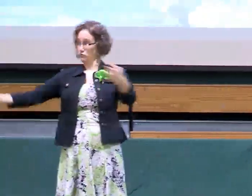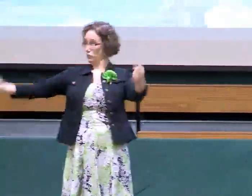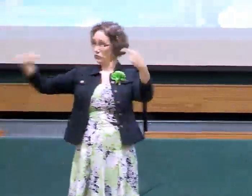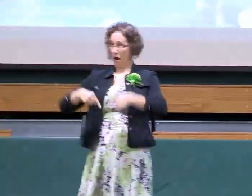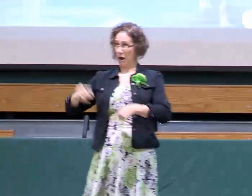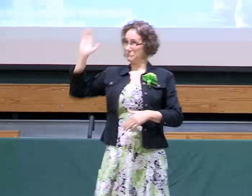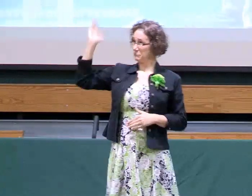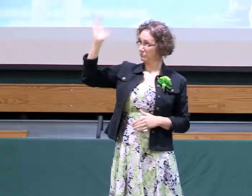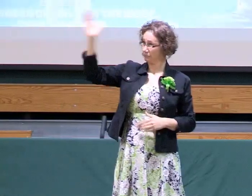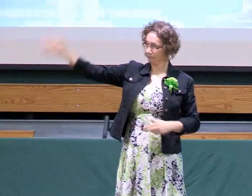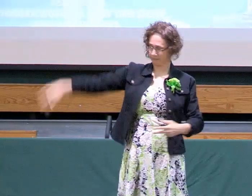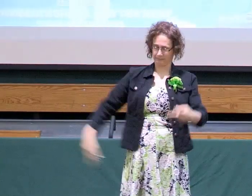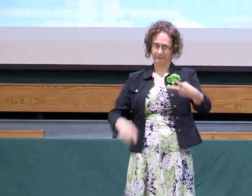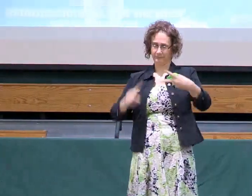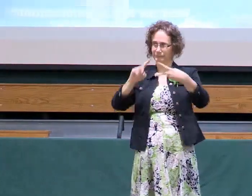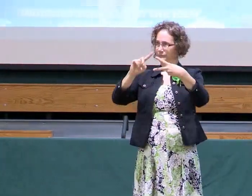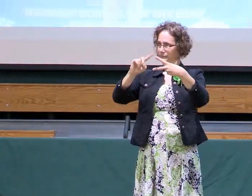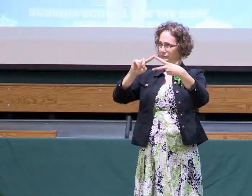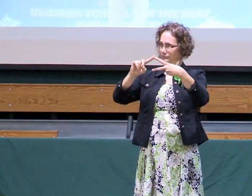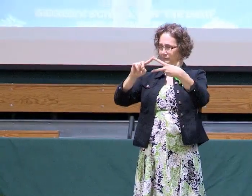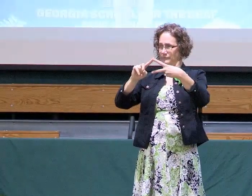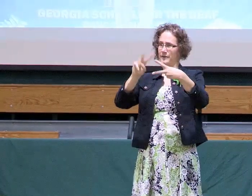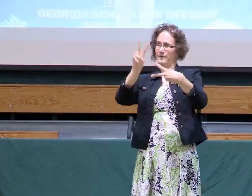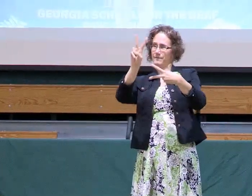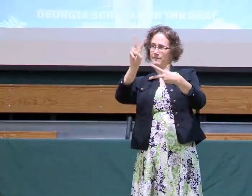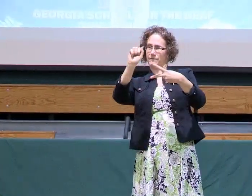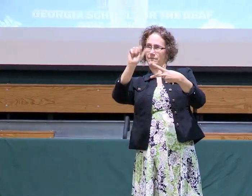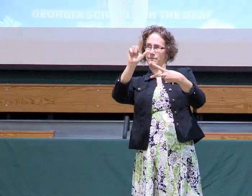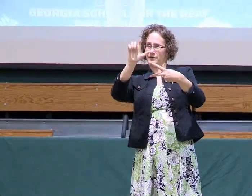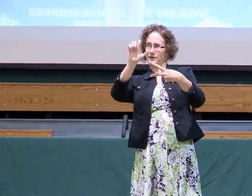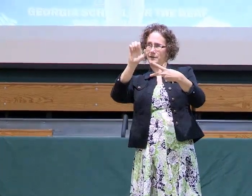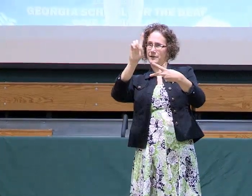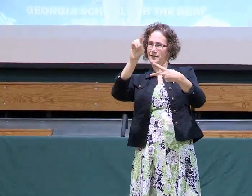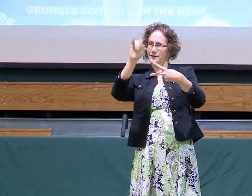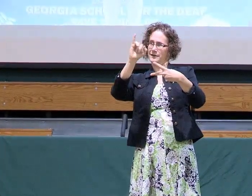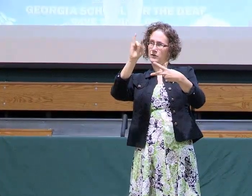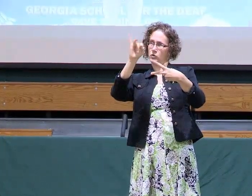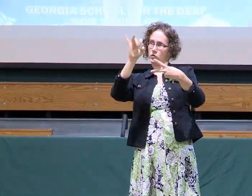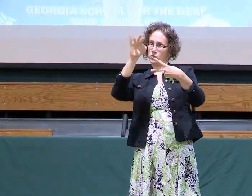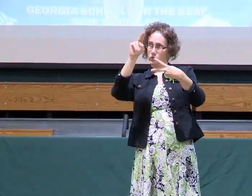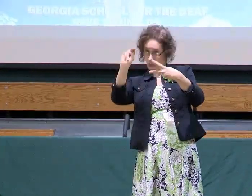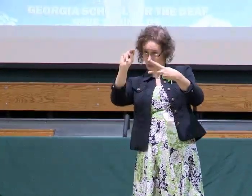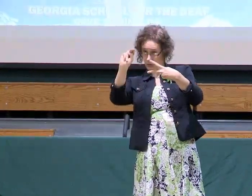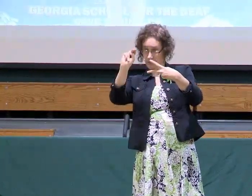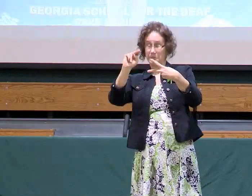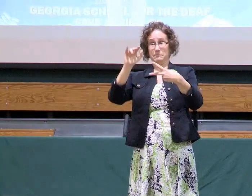Now our top two students will come up and give their addresses. We have